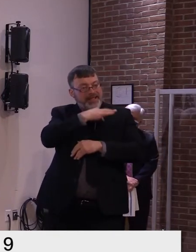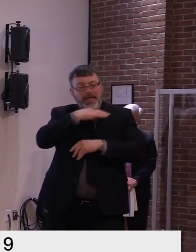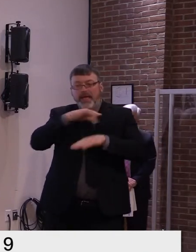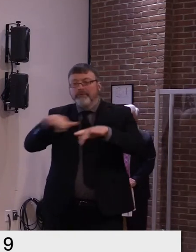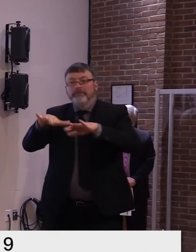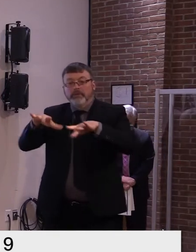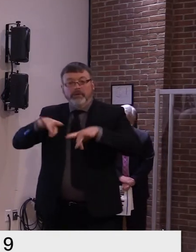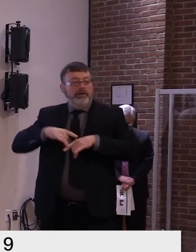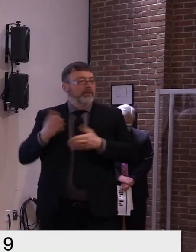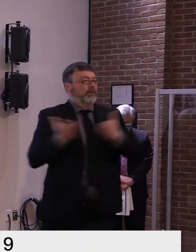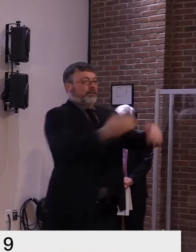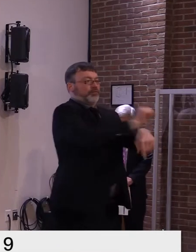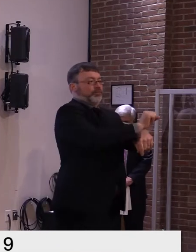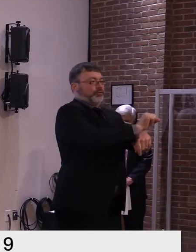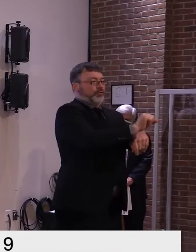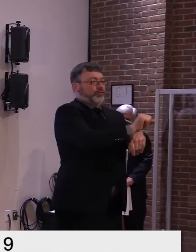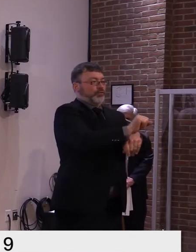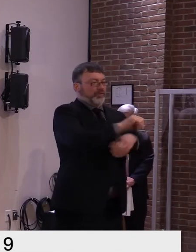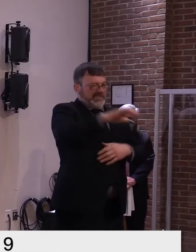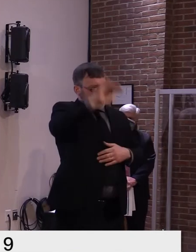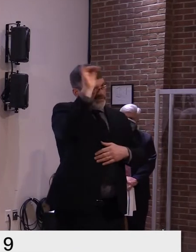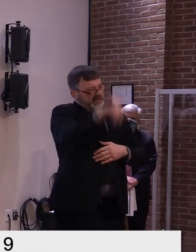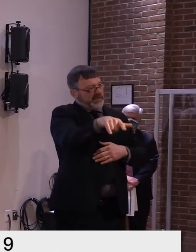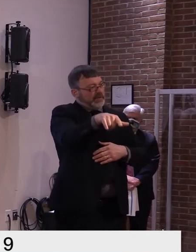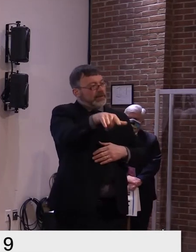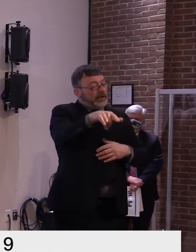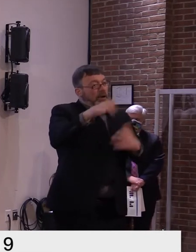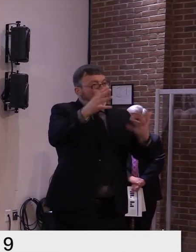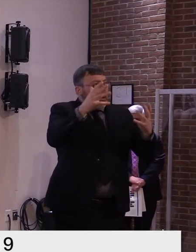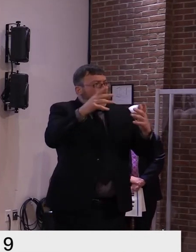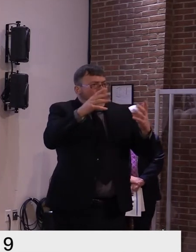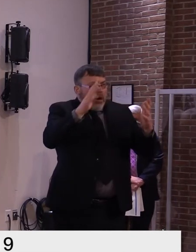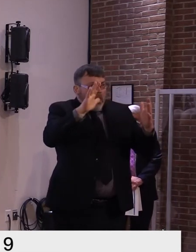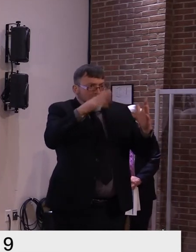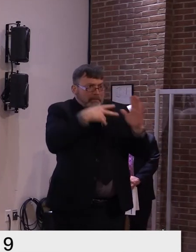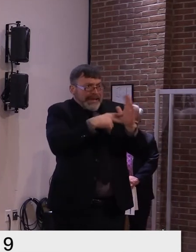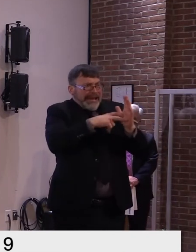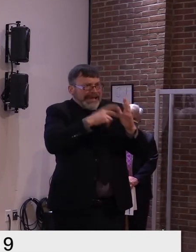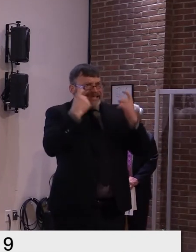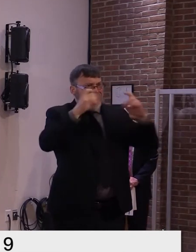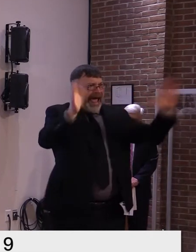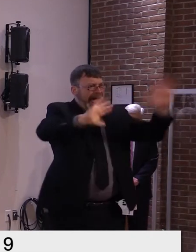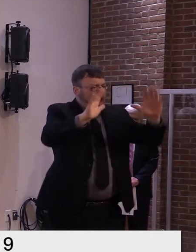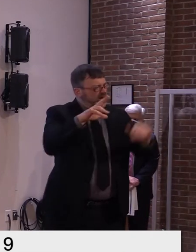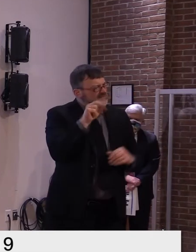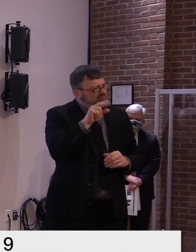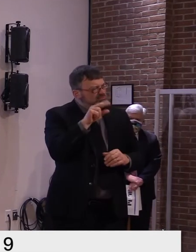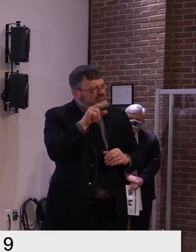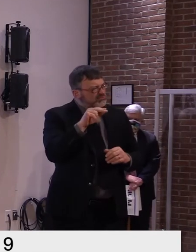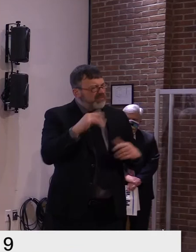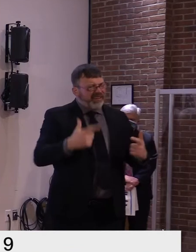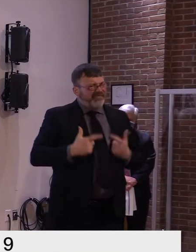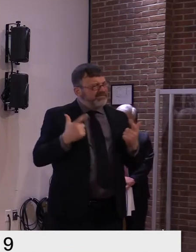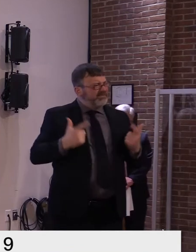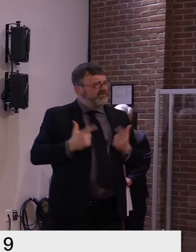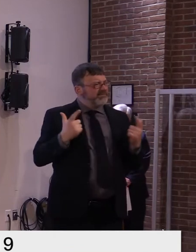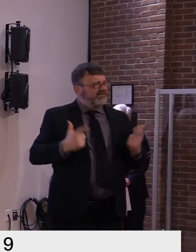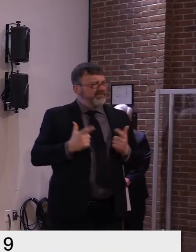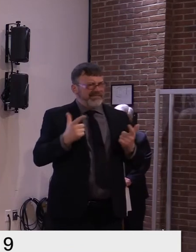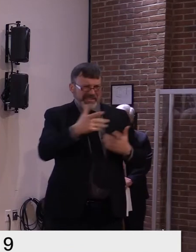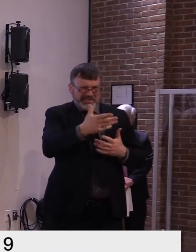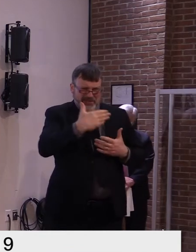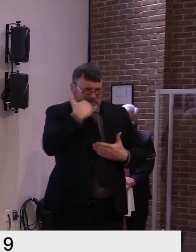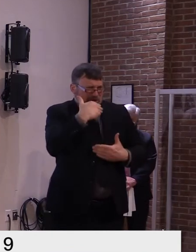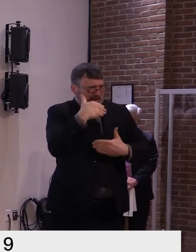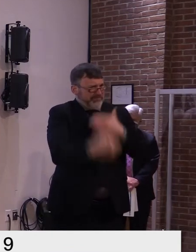we strongly encourage everyone to continue wearing masks and following distancing recommendations, so everyone who enjoys